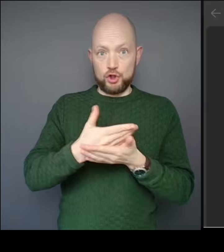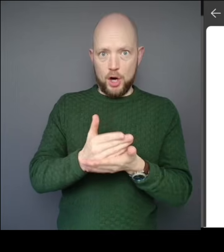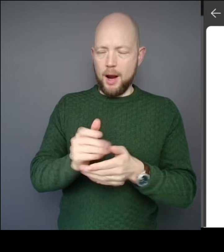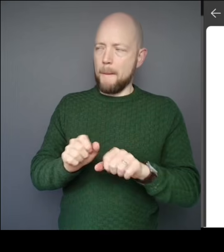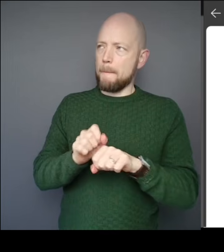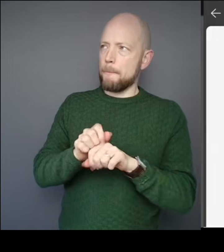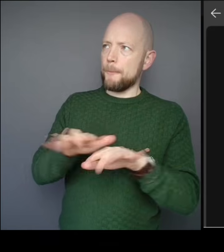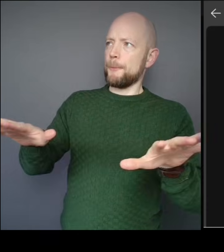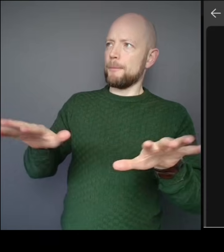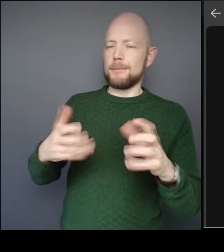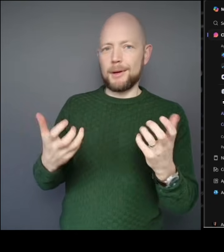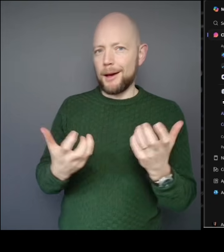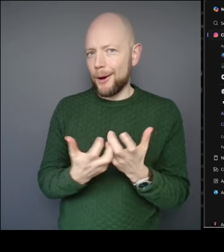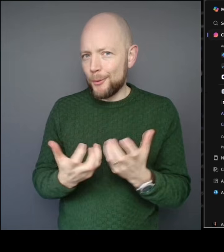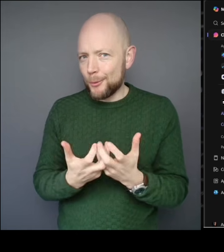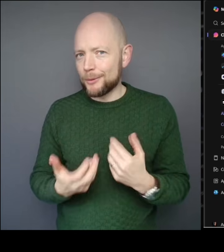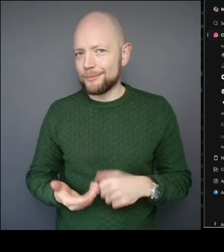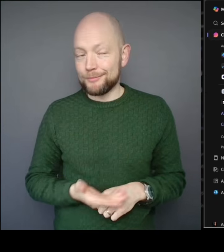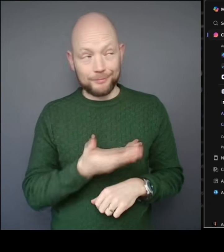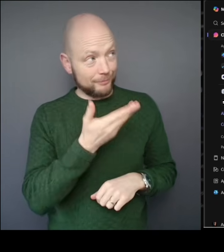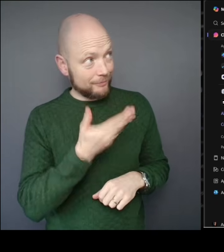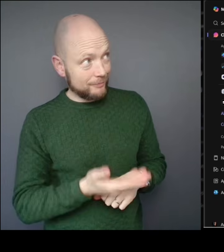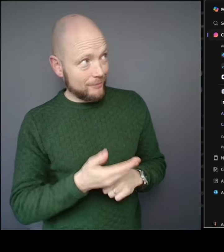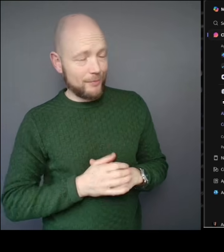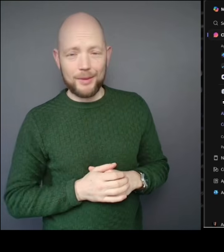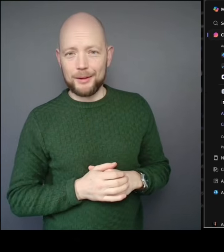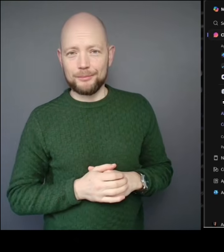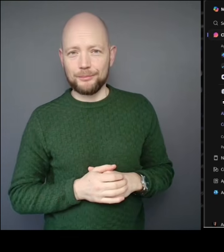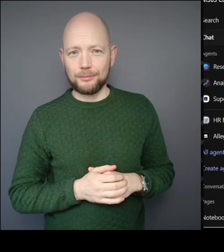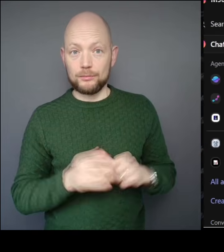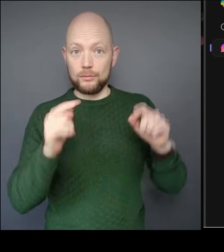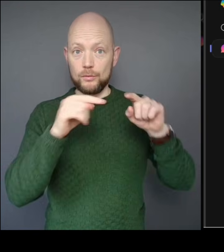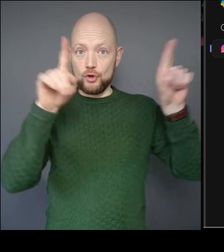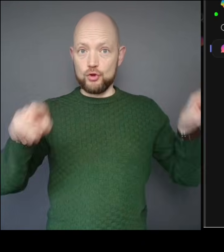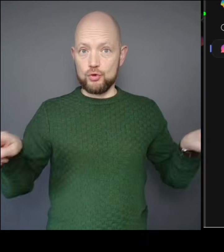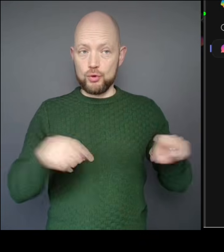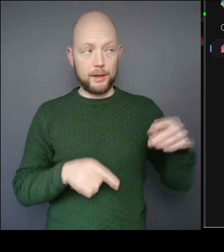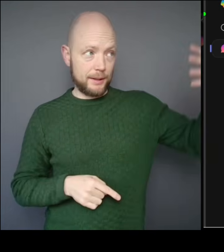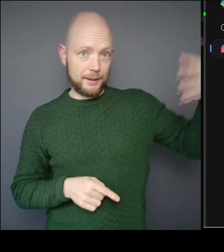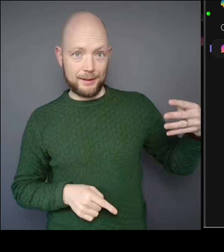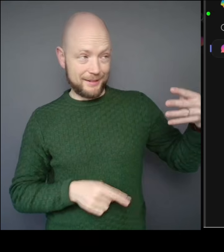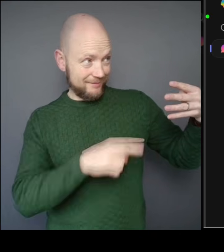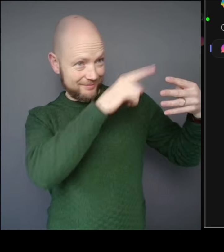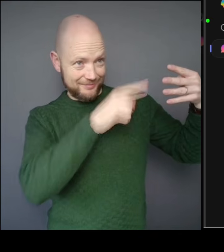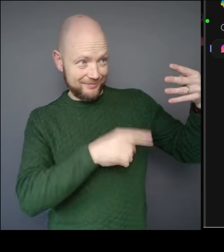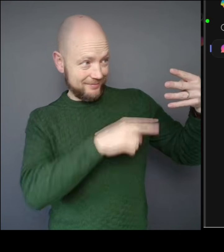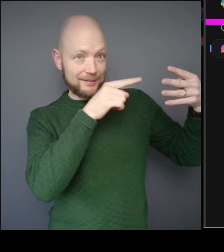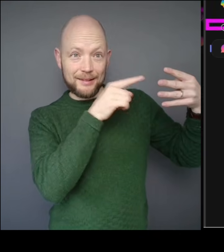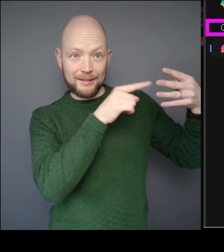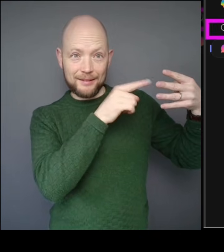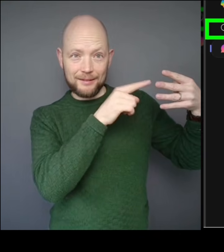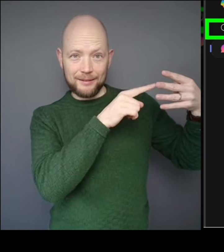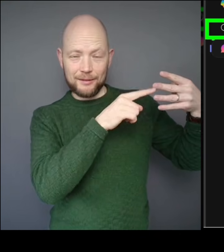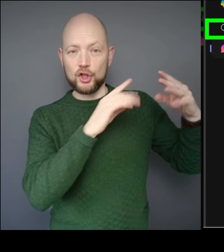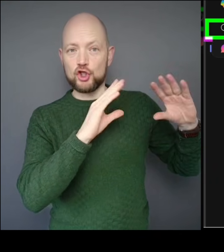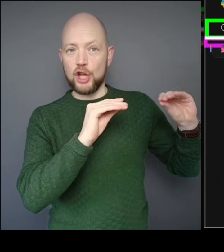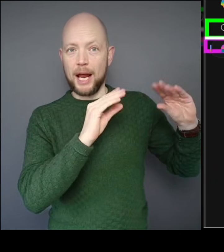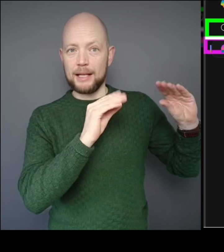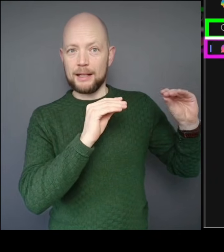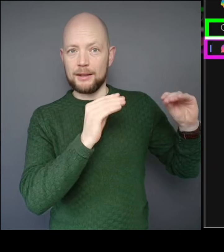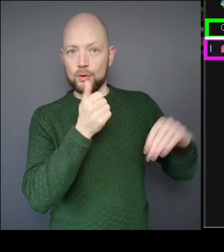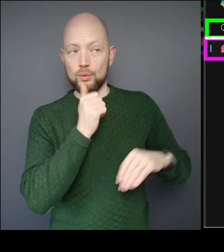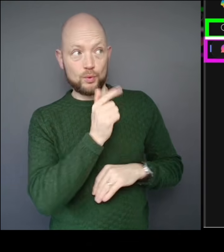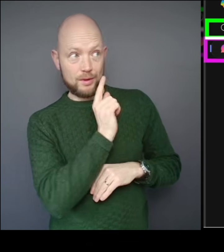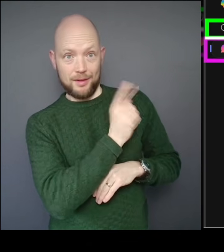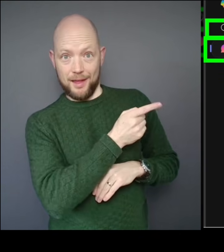m365copilot.com from your favorite web browser. Once we're here, basically if you look on the left-hand side, you have all these different menu items like search and